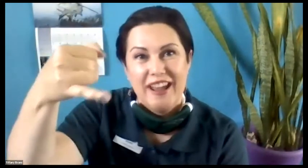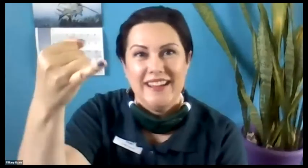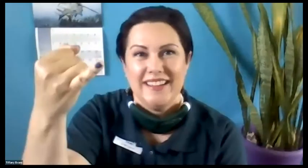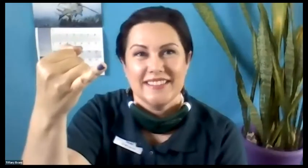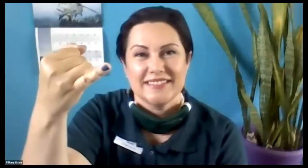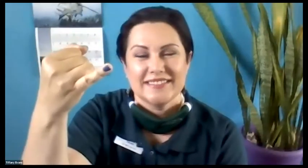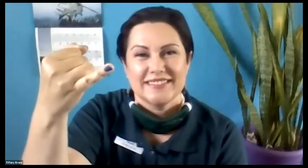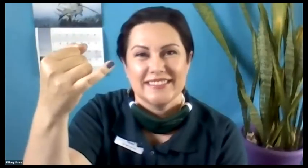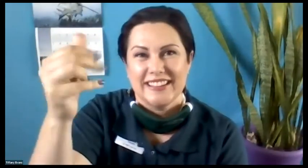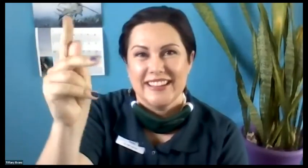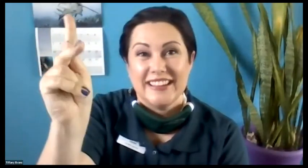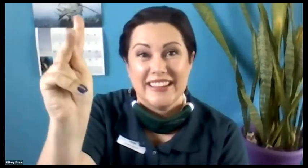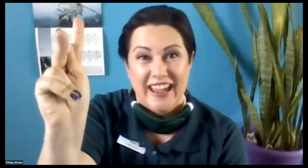J, K,